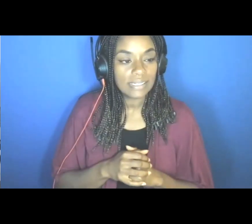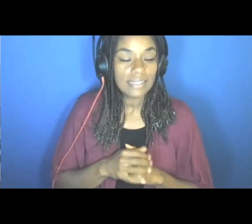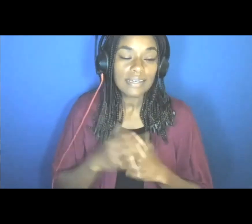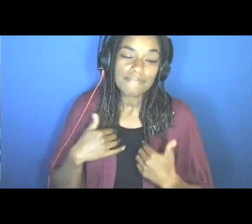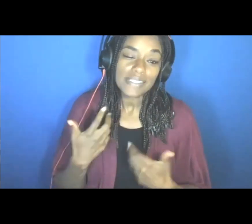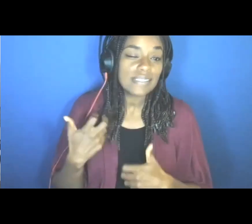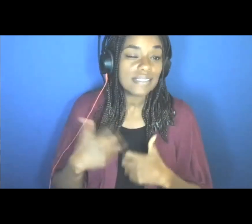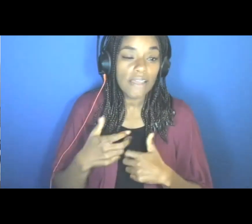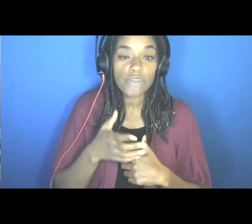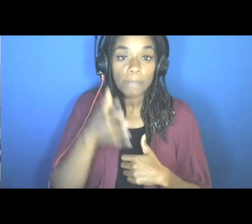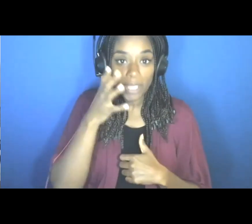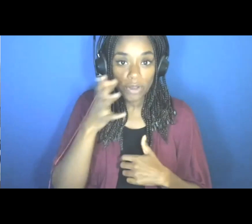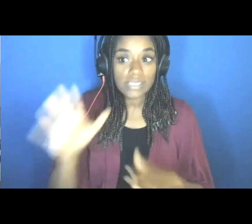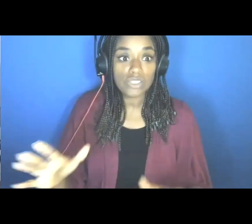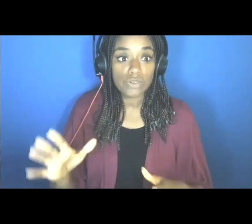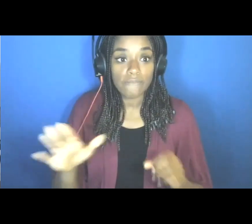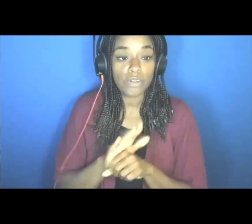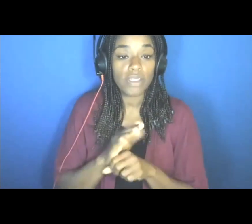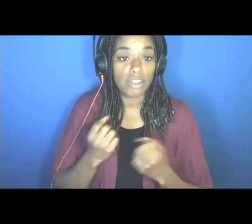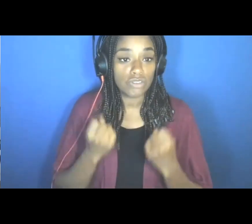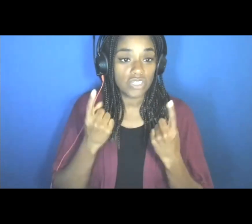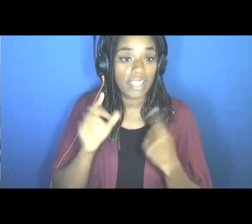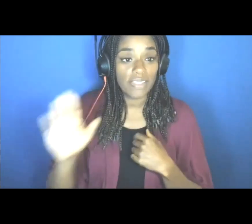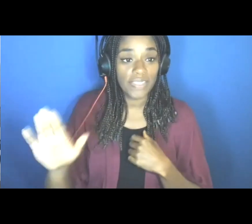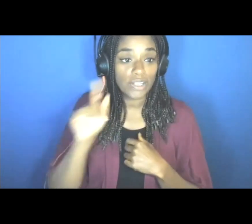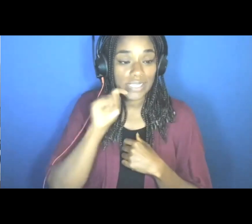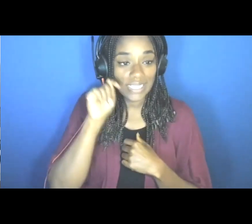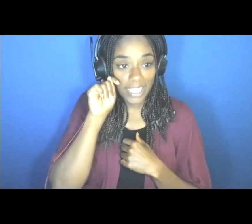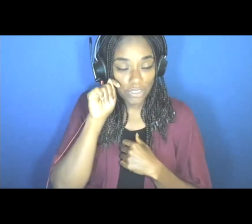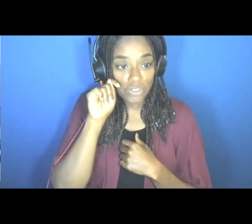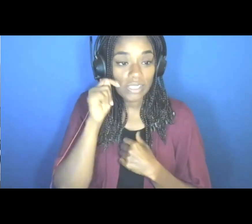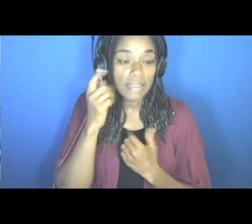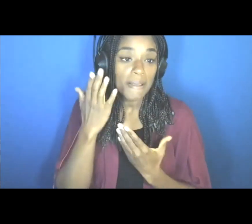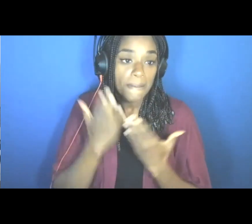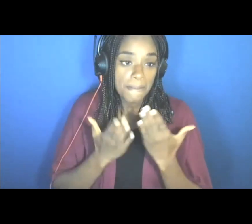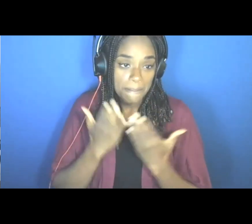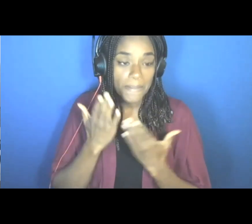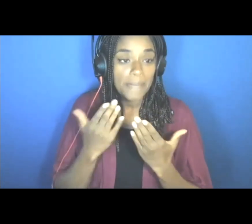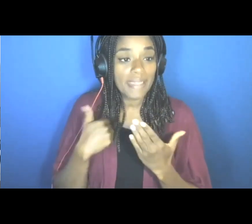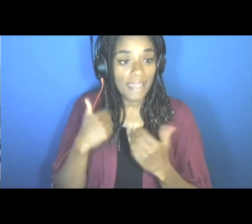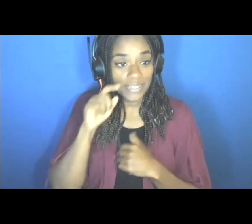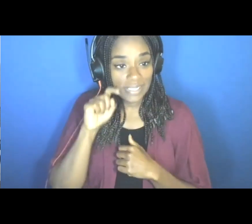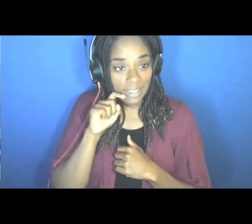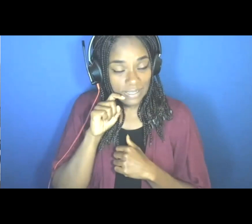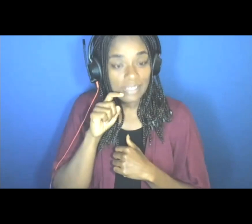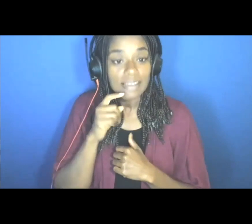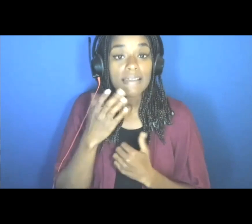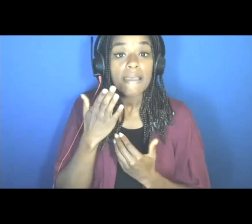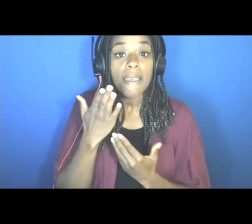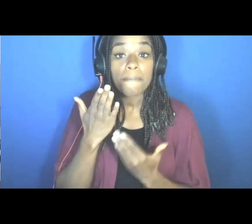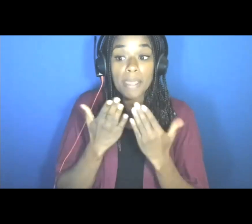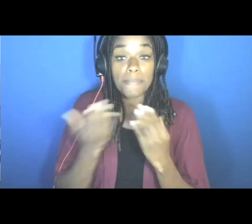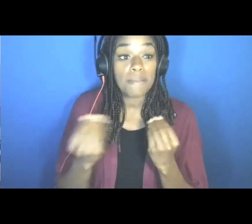for parents to come to terms with the fact that their teenagers may be sexually active, and it may be even more